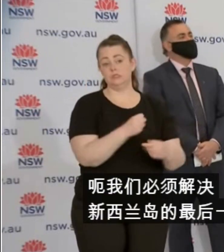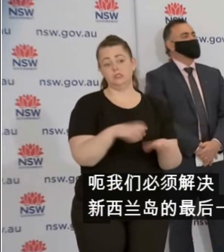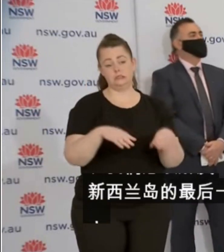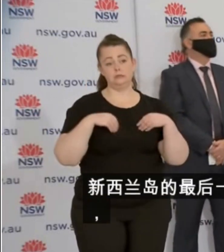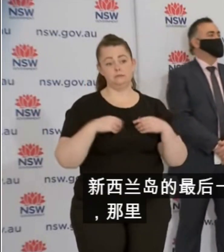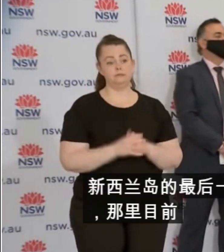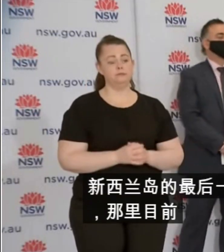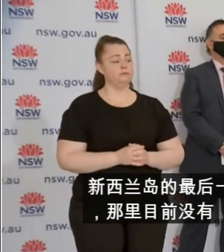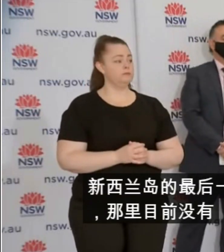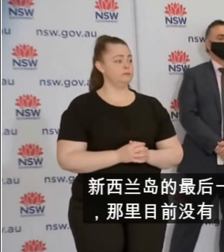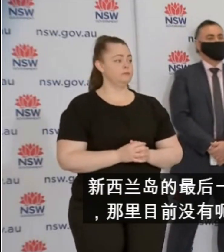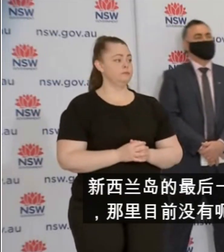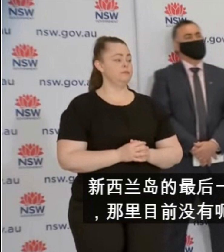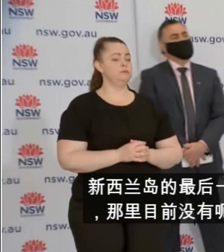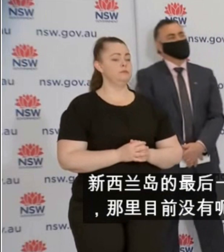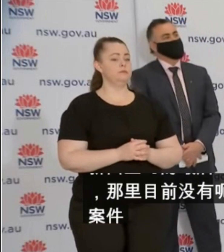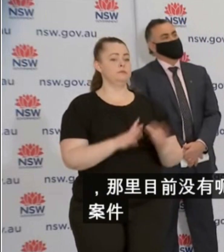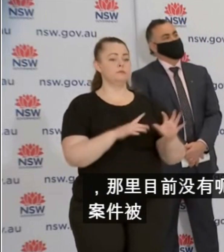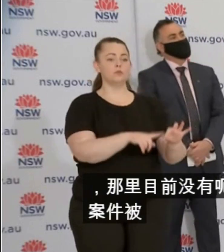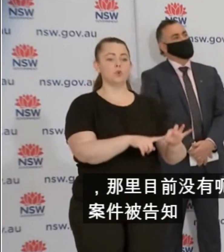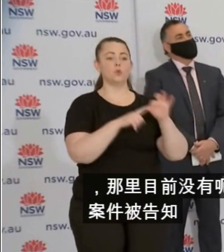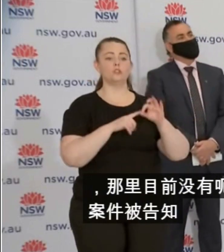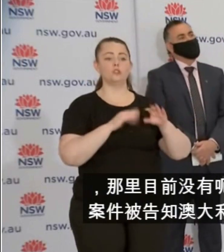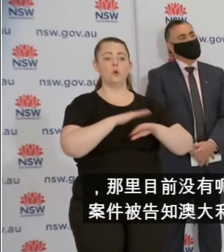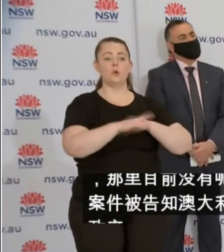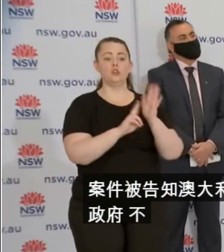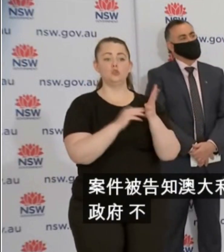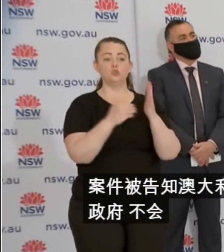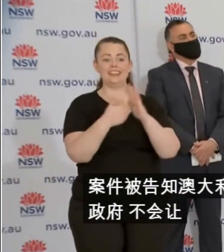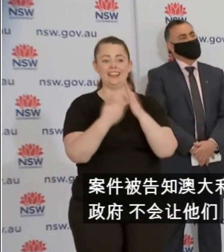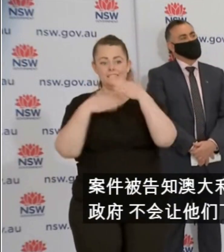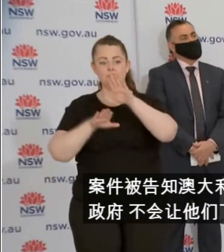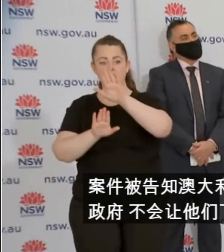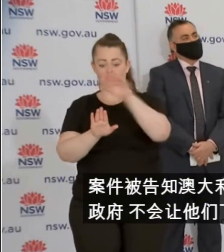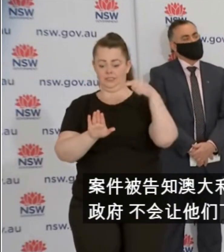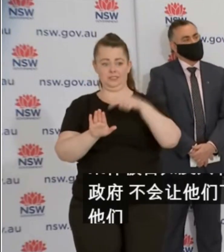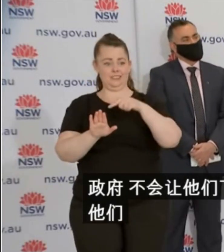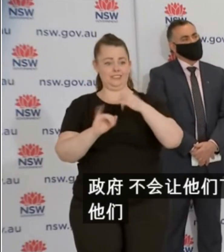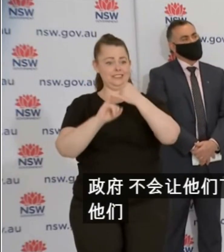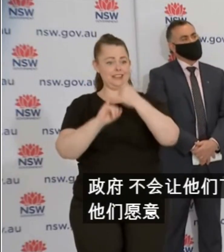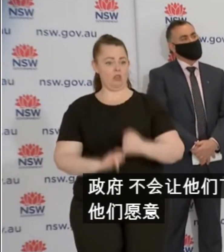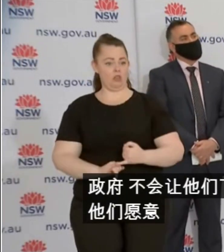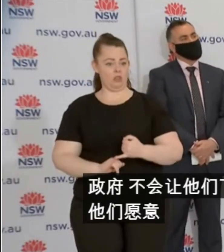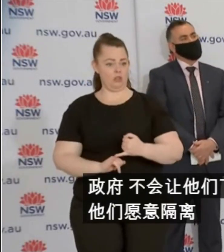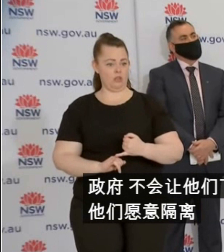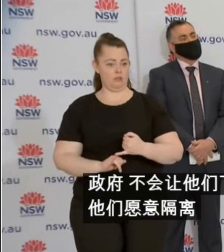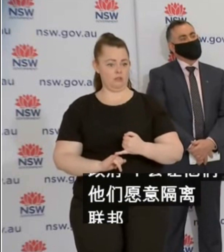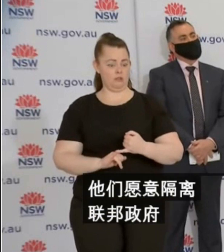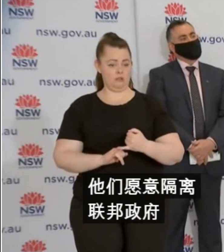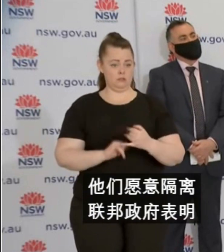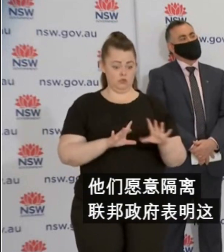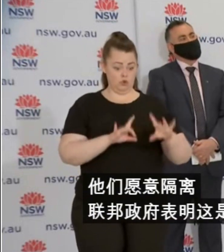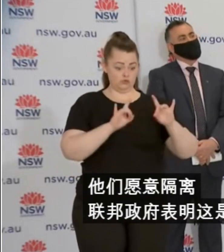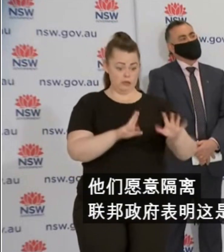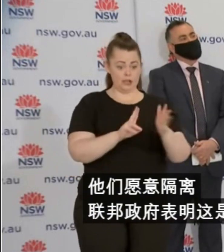New Zealand, where there are currently no COVID cases, are being told that the Australian government won't let them fly home. They're willing to quarantine. Federal